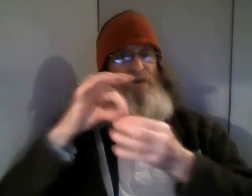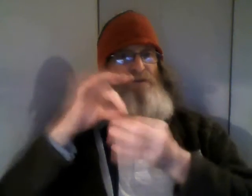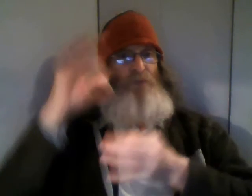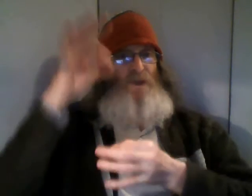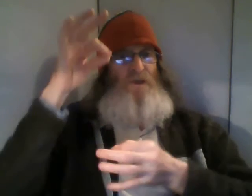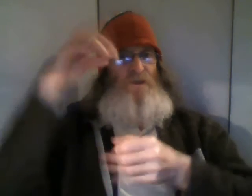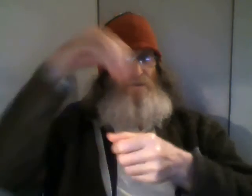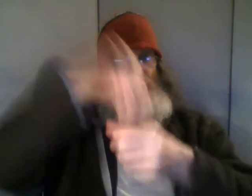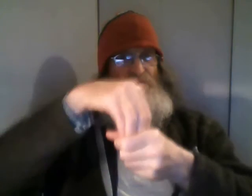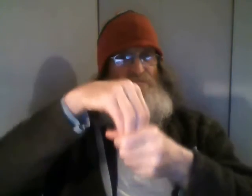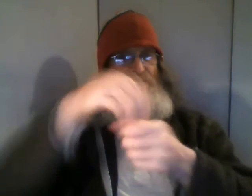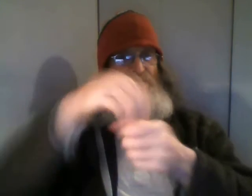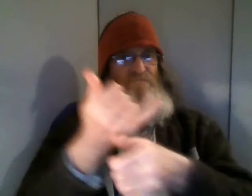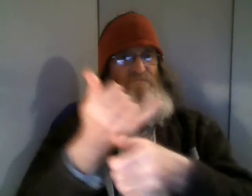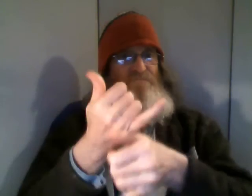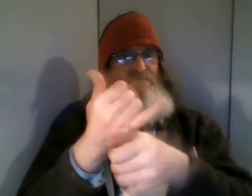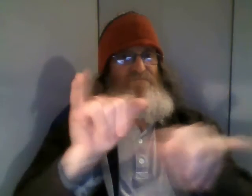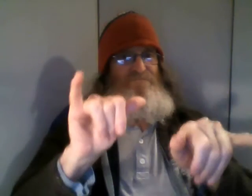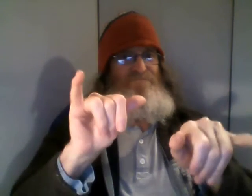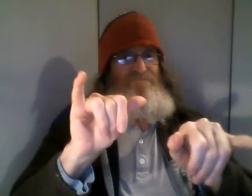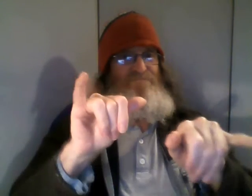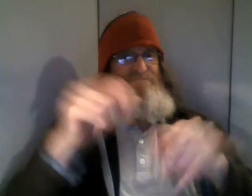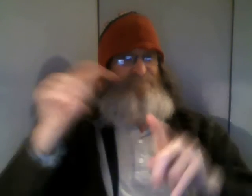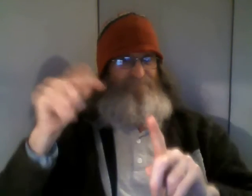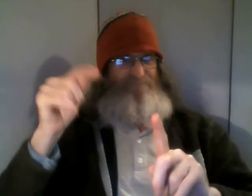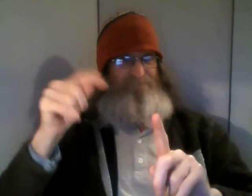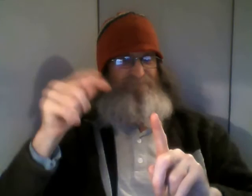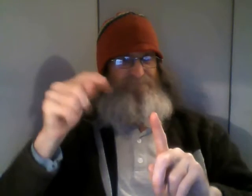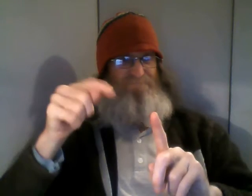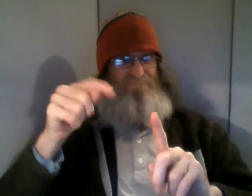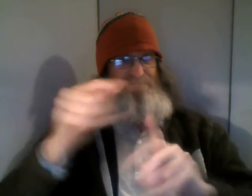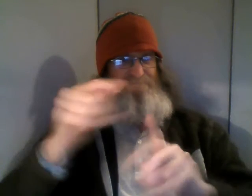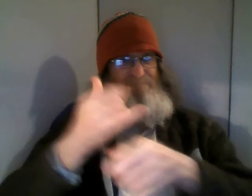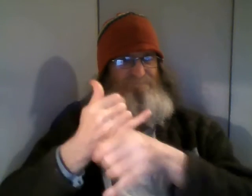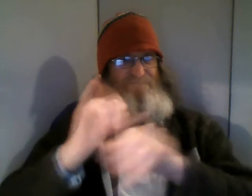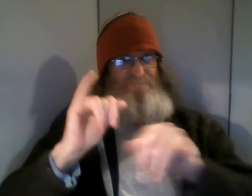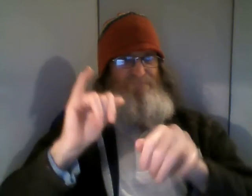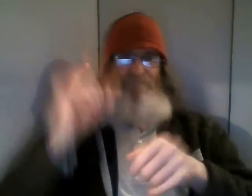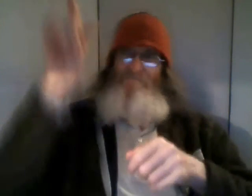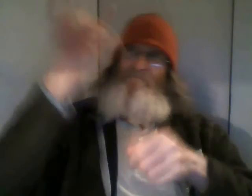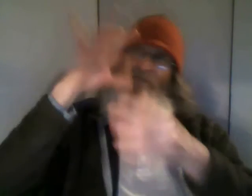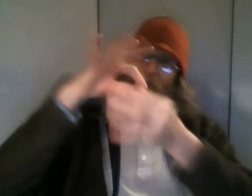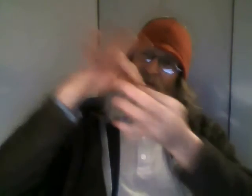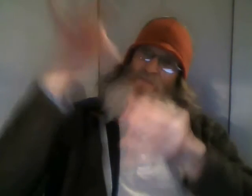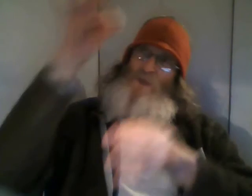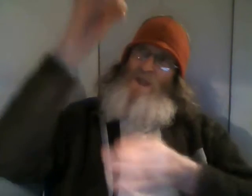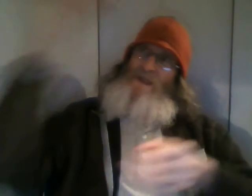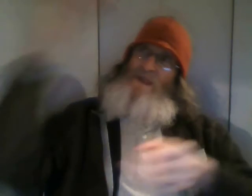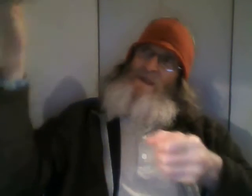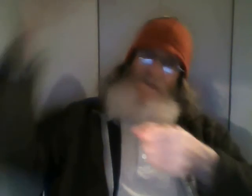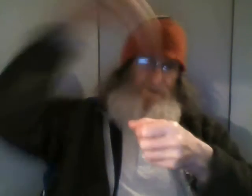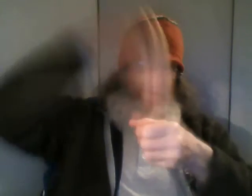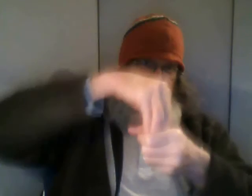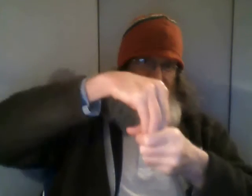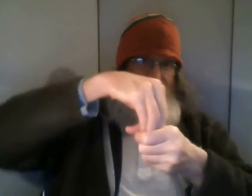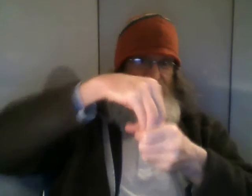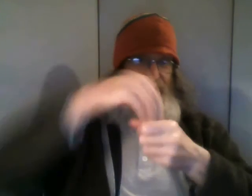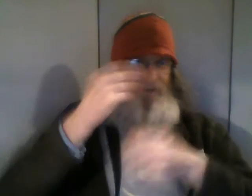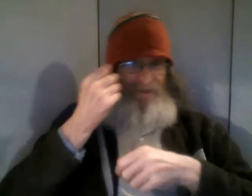Okay, what guy? That little dweeb doctor. He does not like that to punch his lights off. Okay, Dr. Johnson, is a student's job, Sergio?